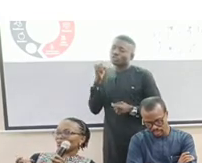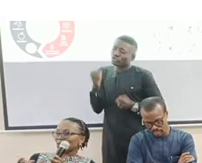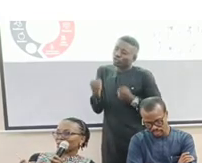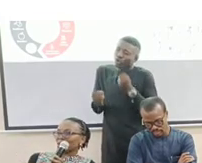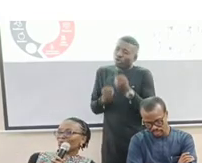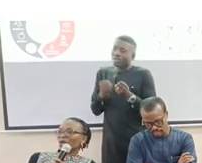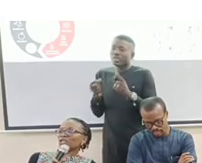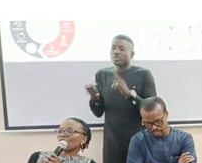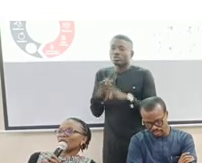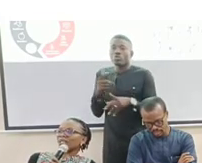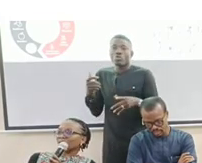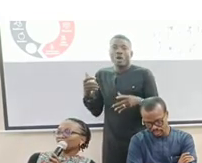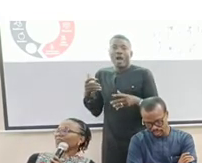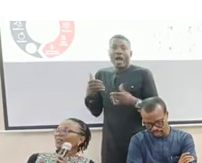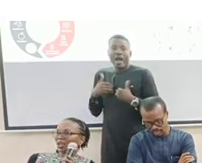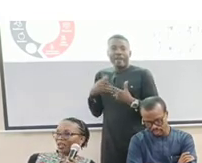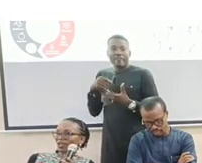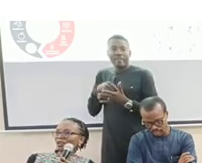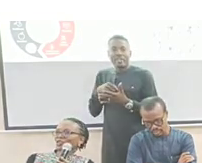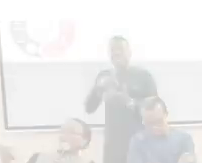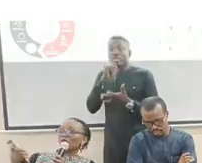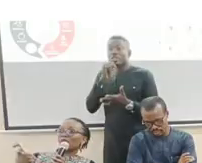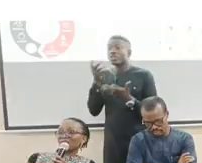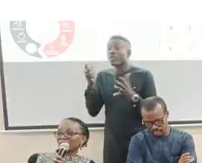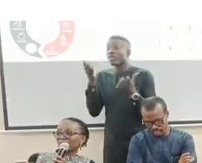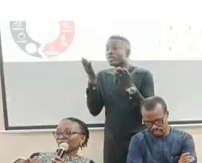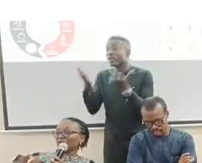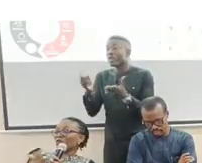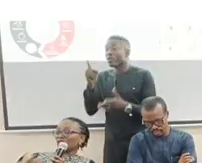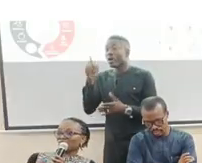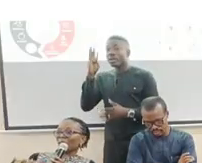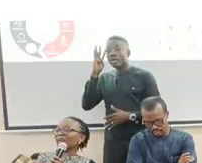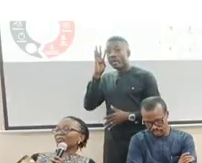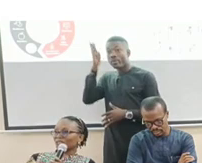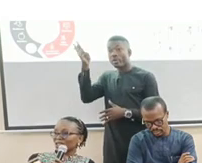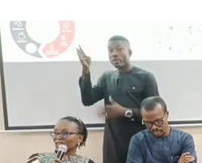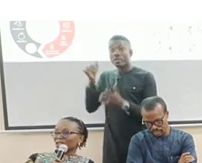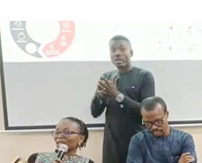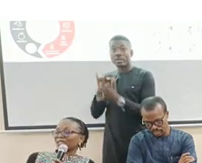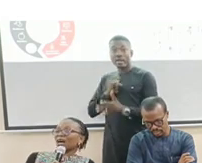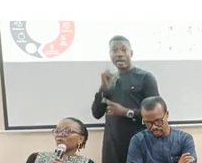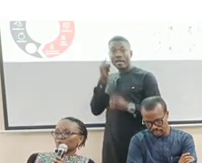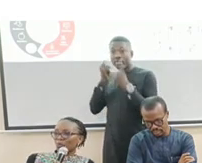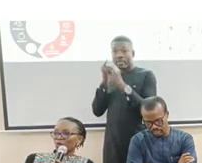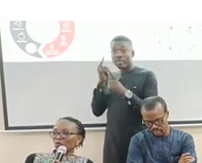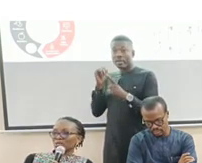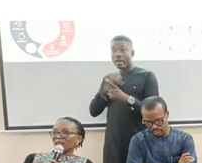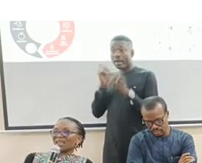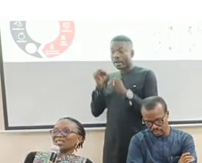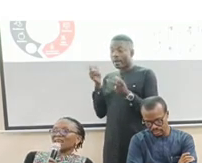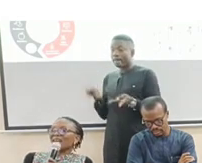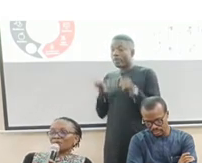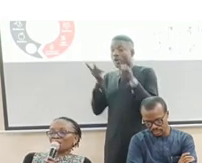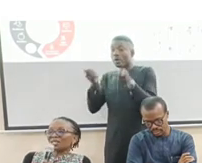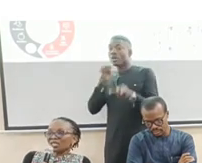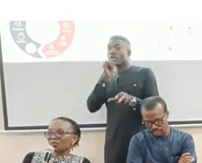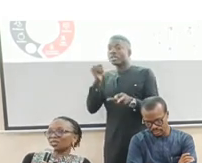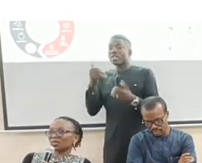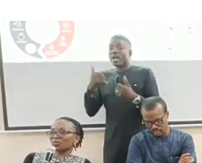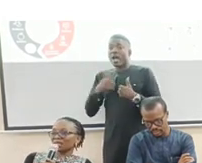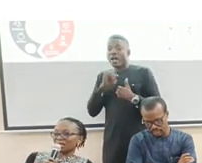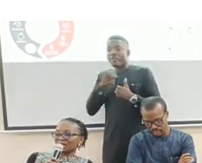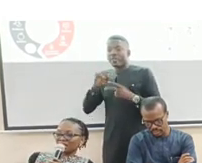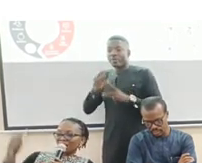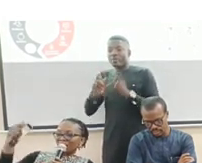to earn it, but it's already there. So innovative innovation, I think, that I would propose is having persons